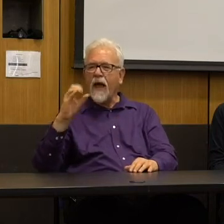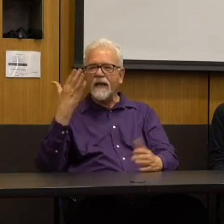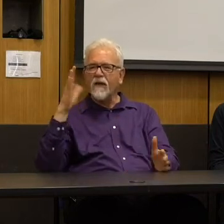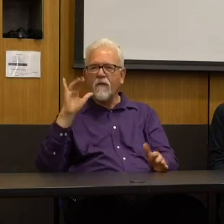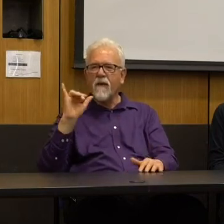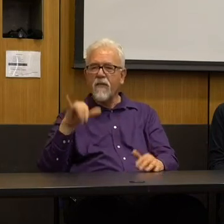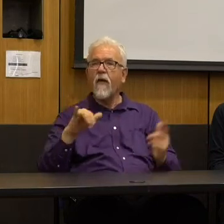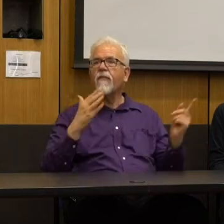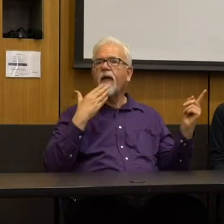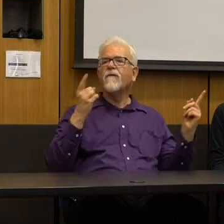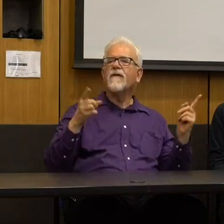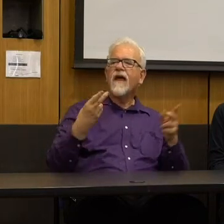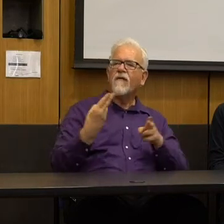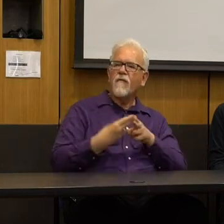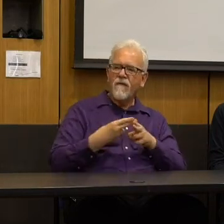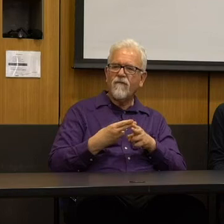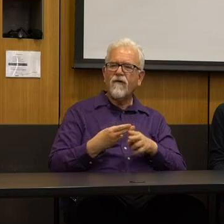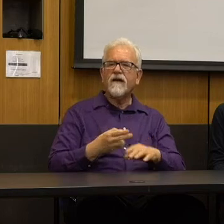Yeah.